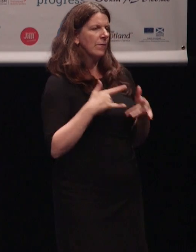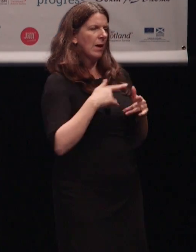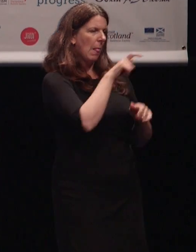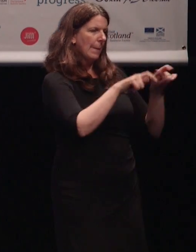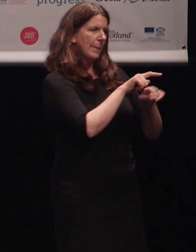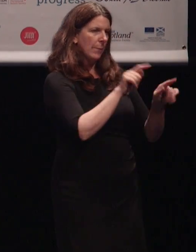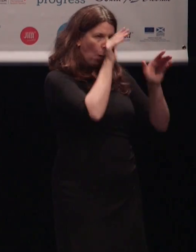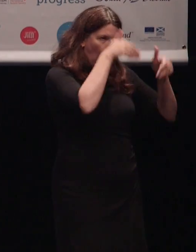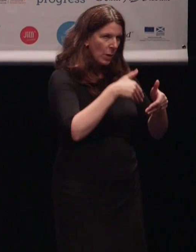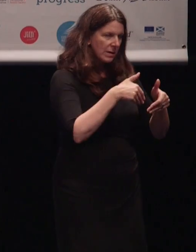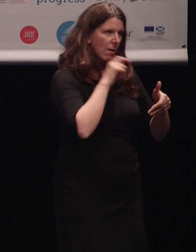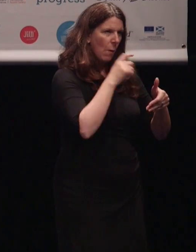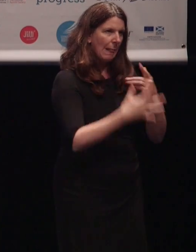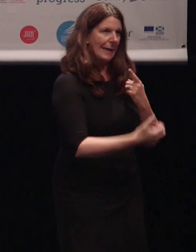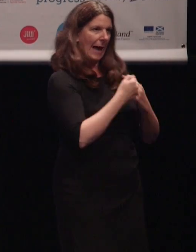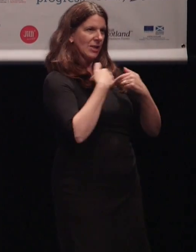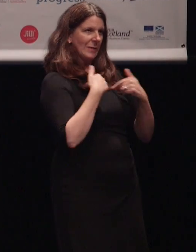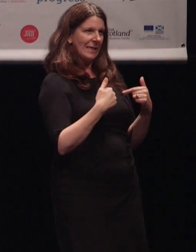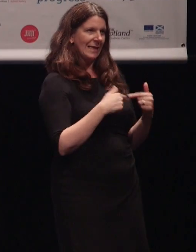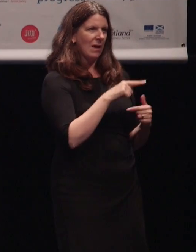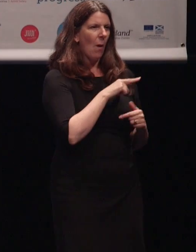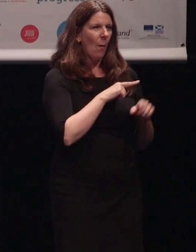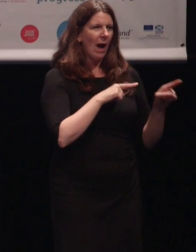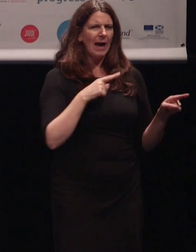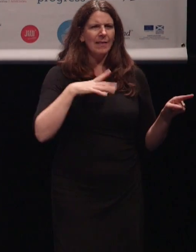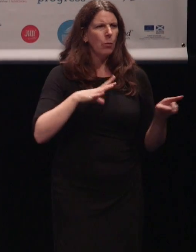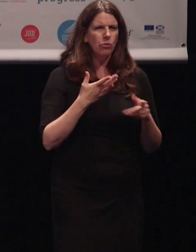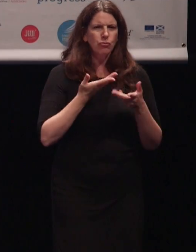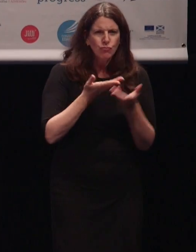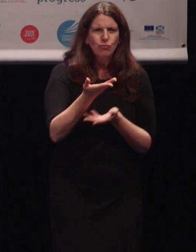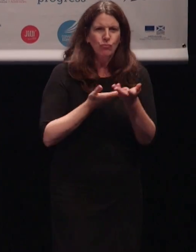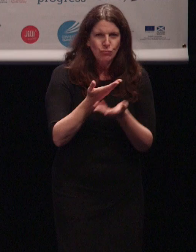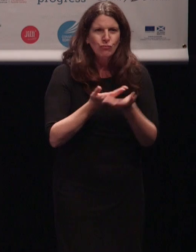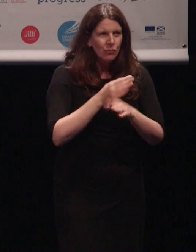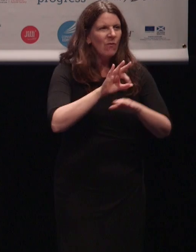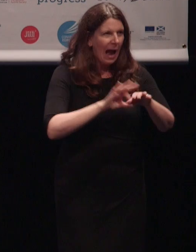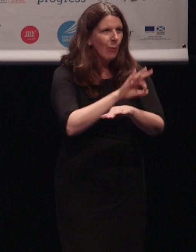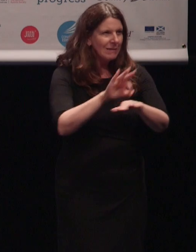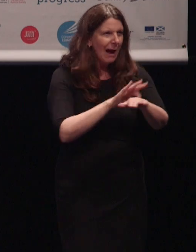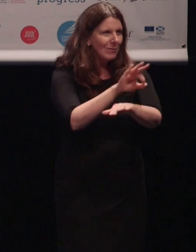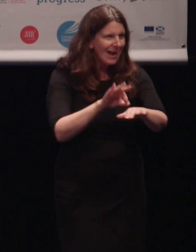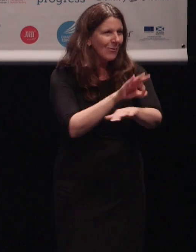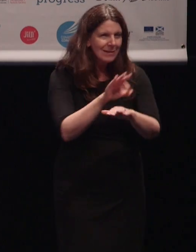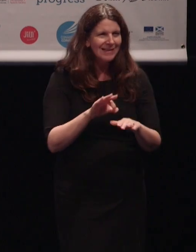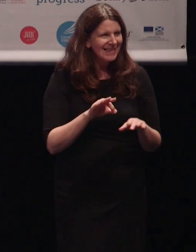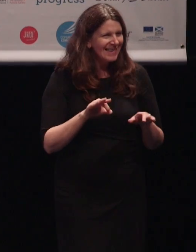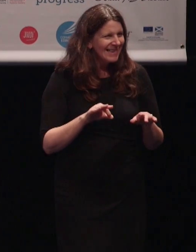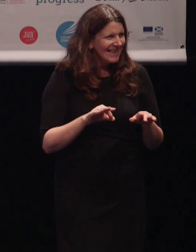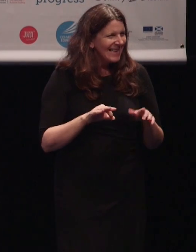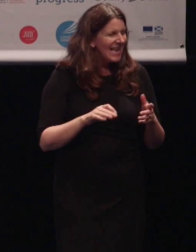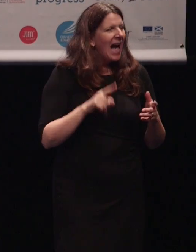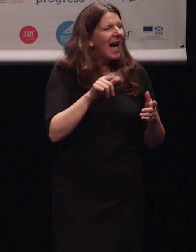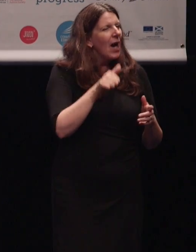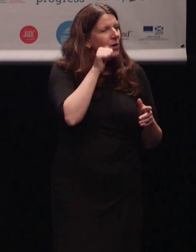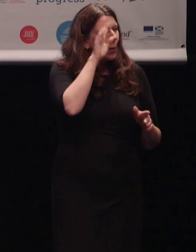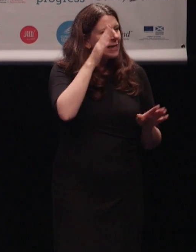their interests for hours and hours. And I know psychologists who